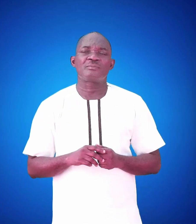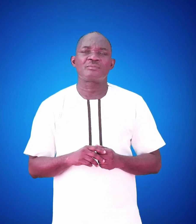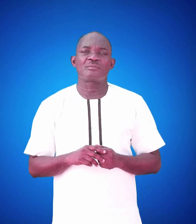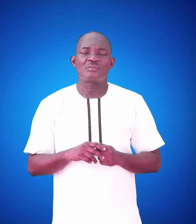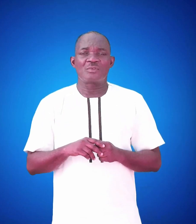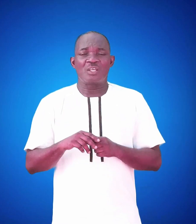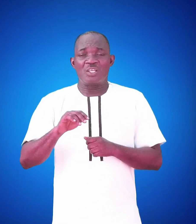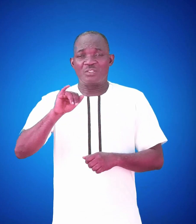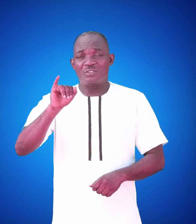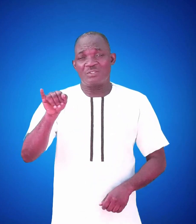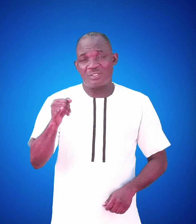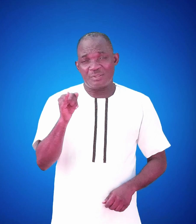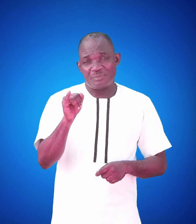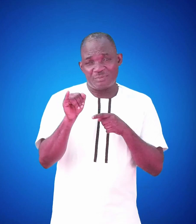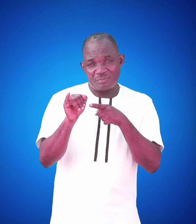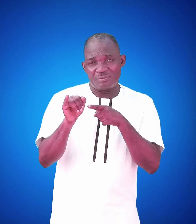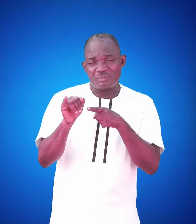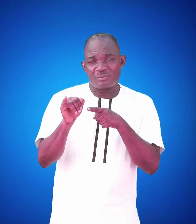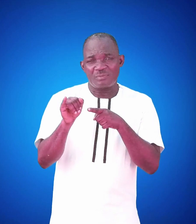J.